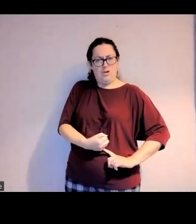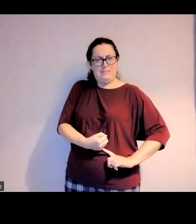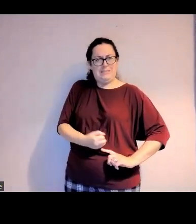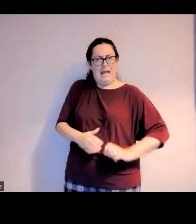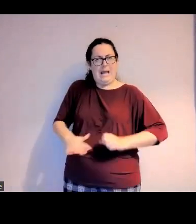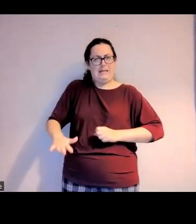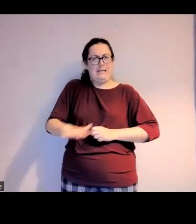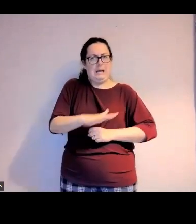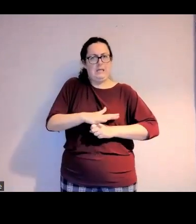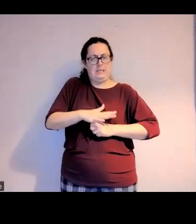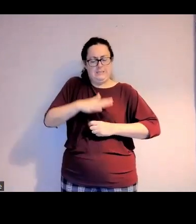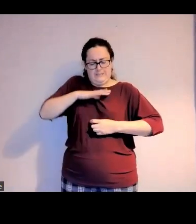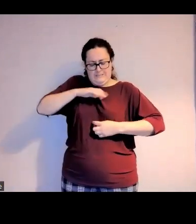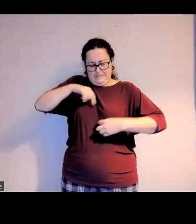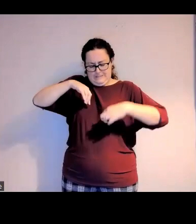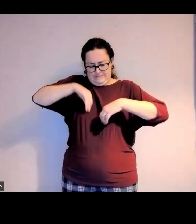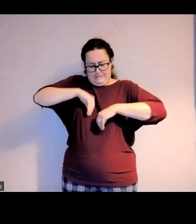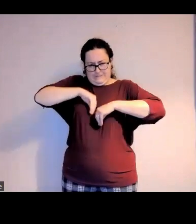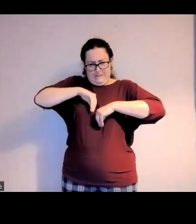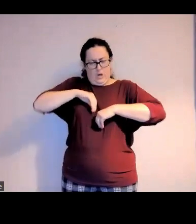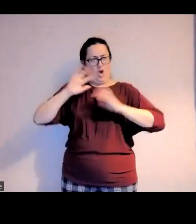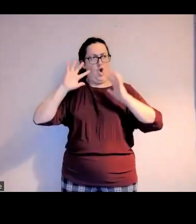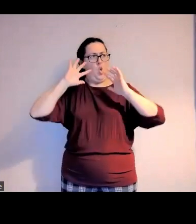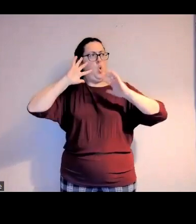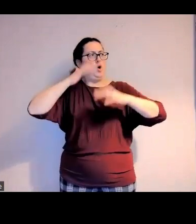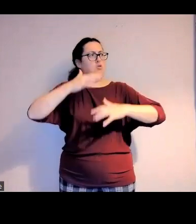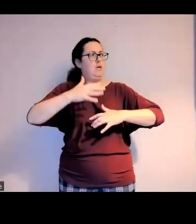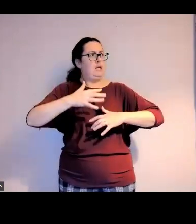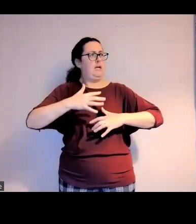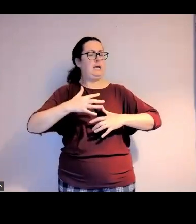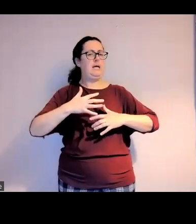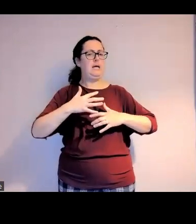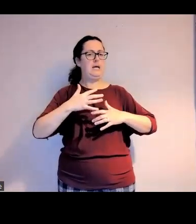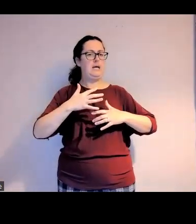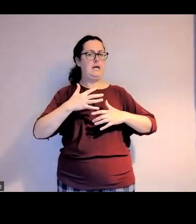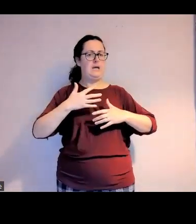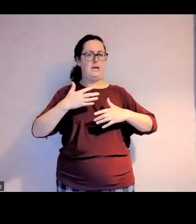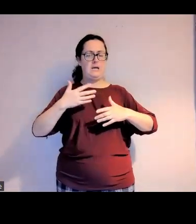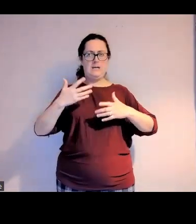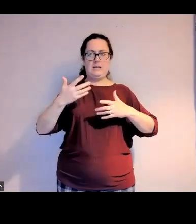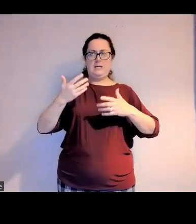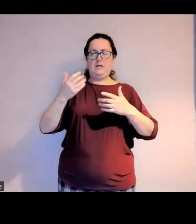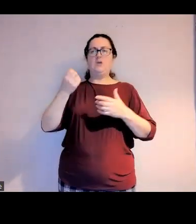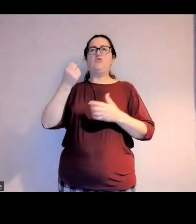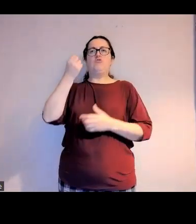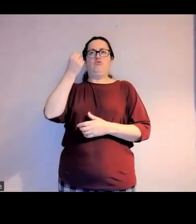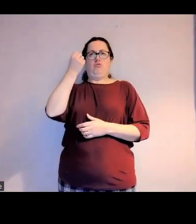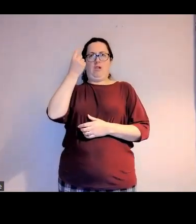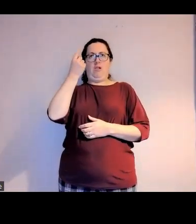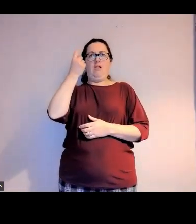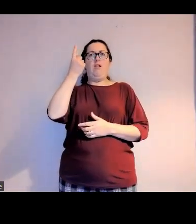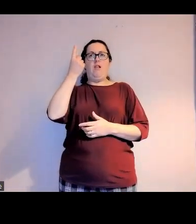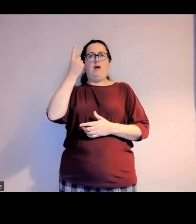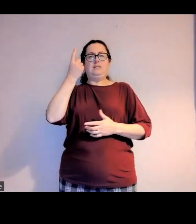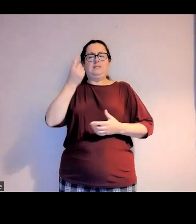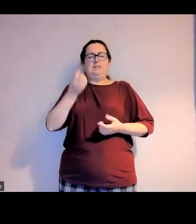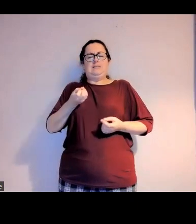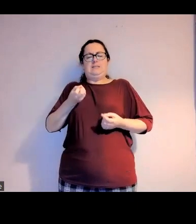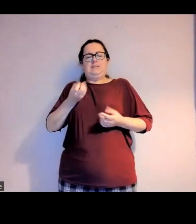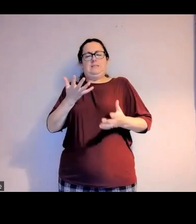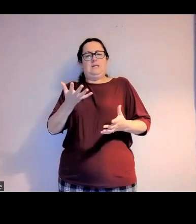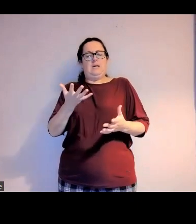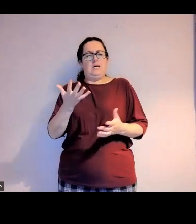Deep down, I worry. My thoughts drift aside, realizing and releasing ego